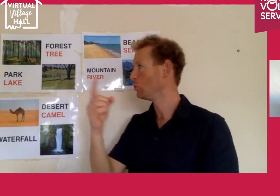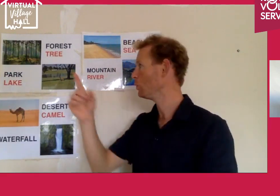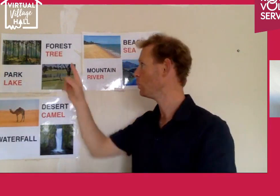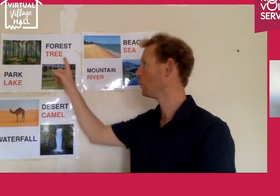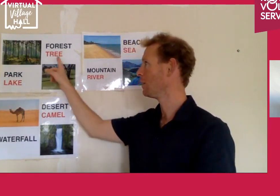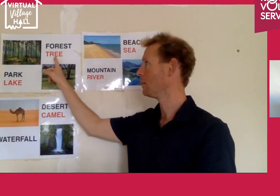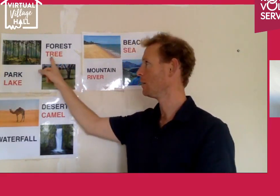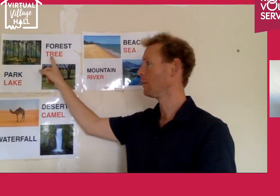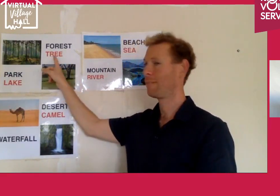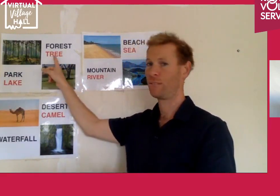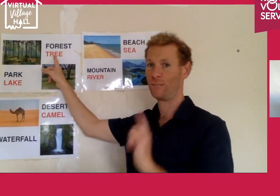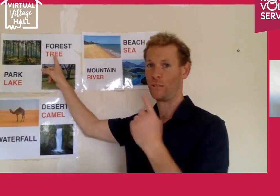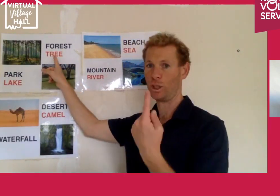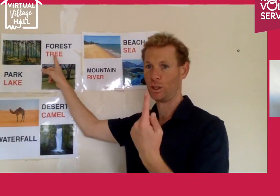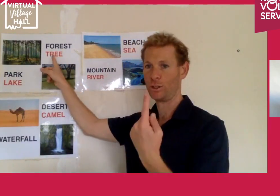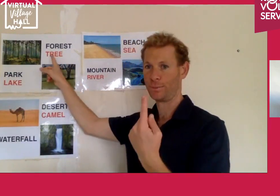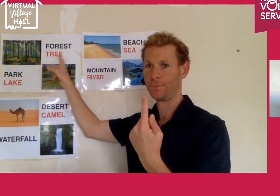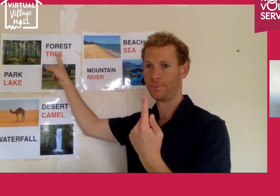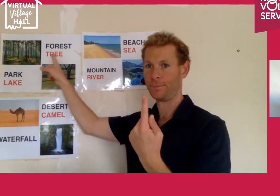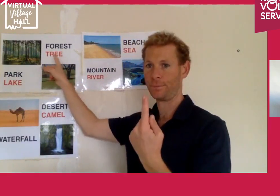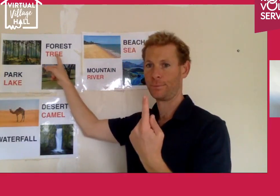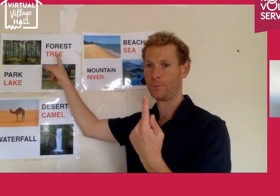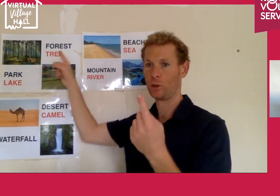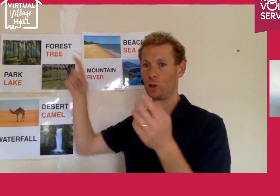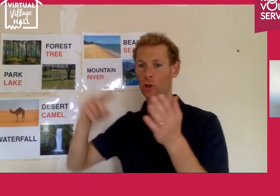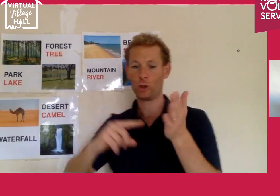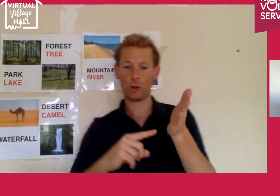I'm going to teach you this sign first.